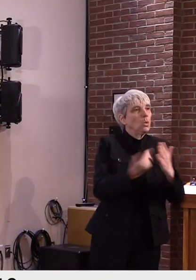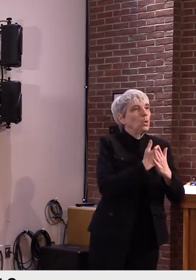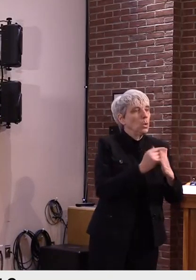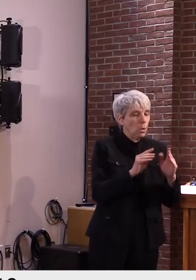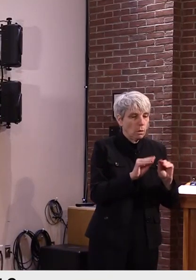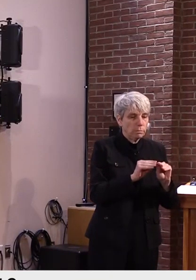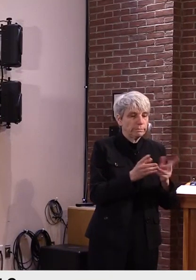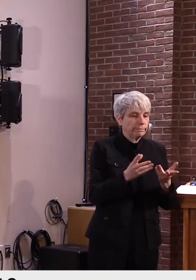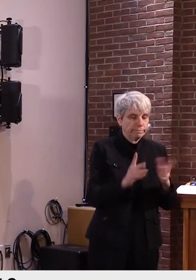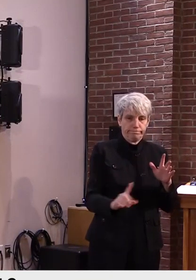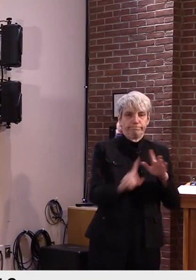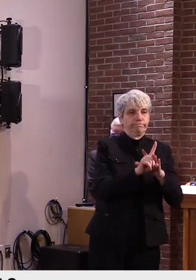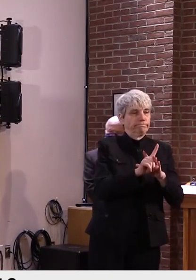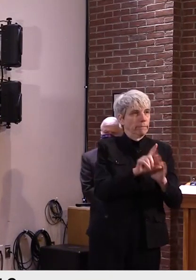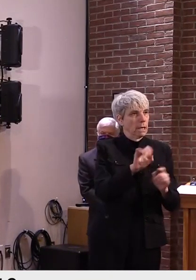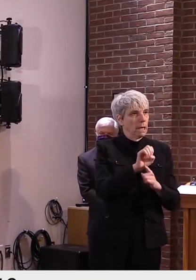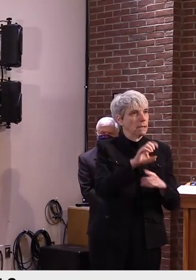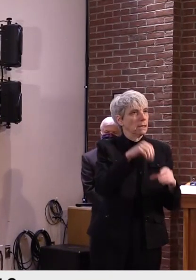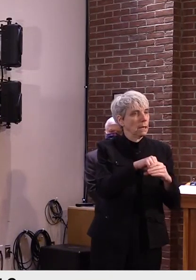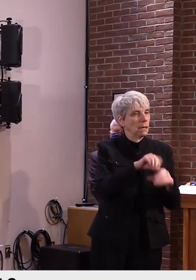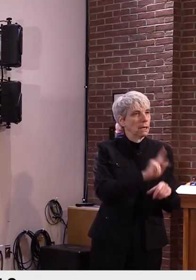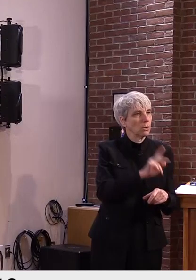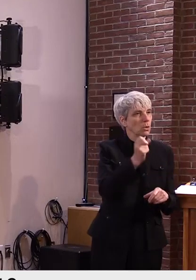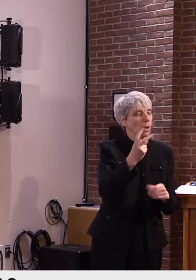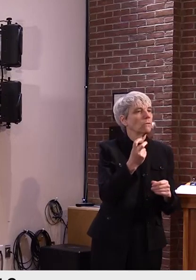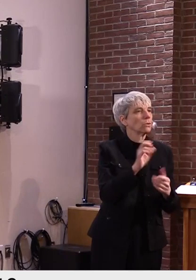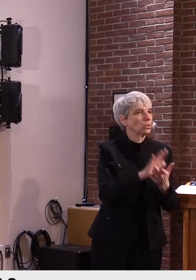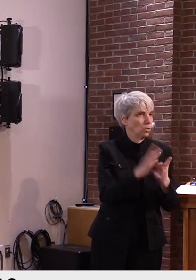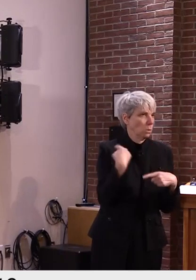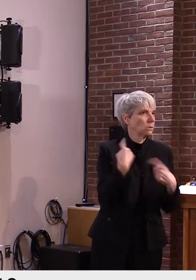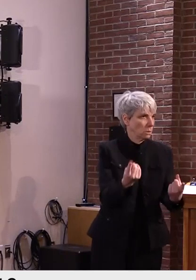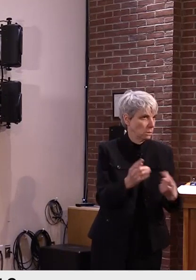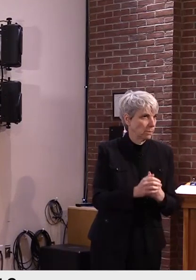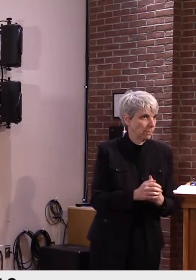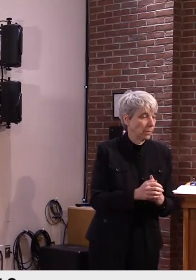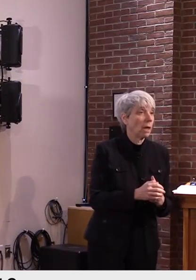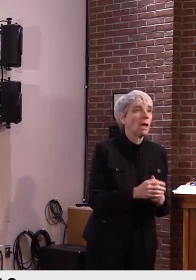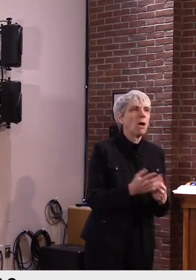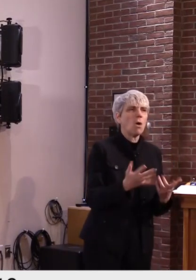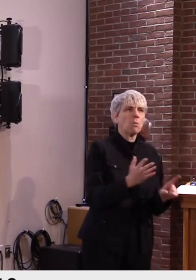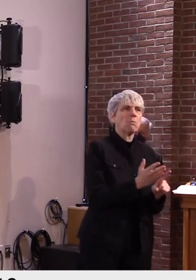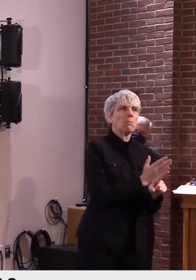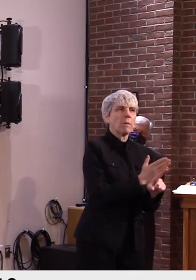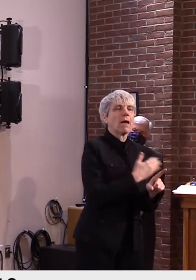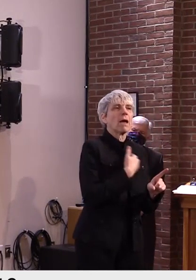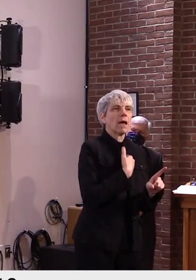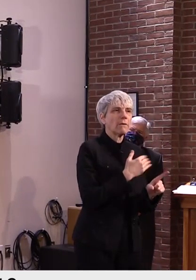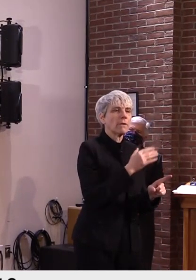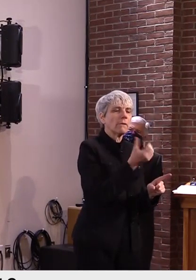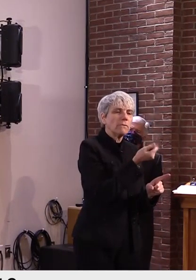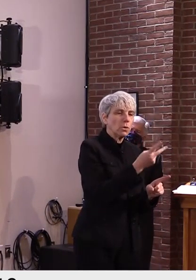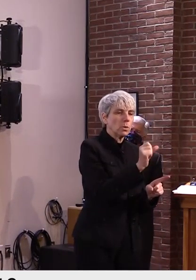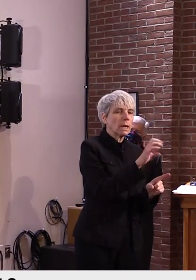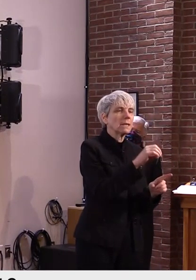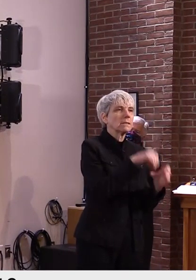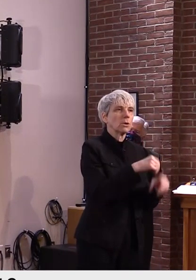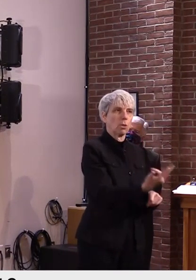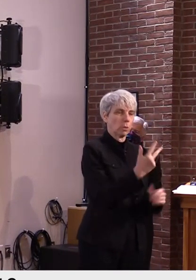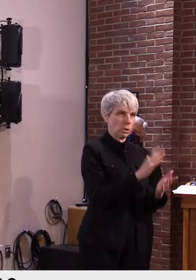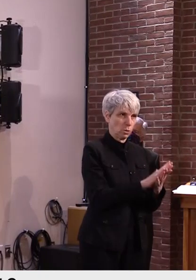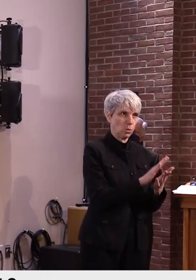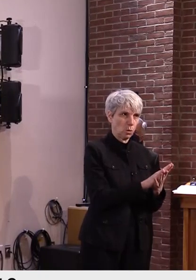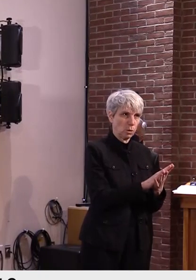schools. Among the current cases associated with the 3 schools, none of the people who tested positive